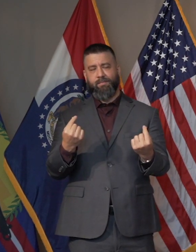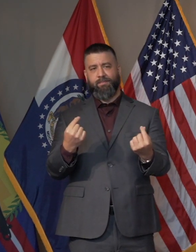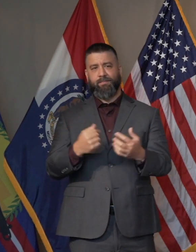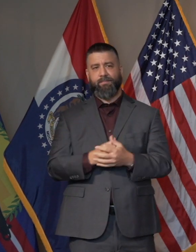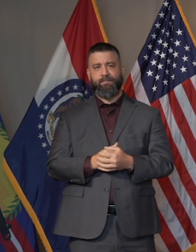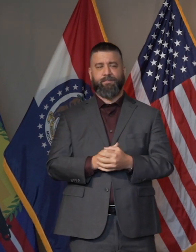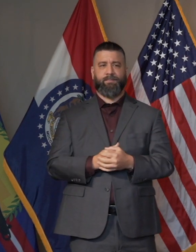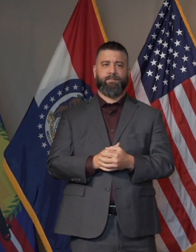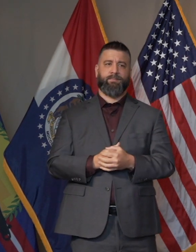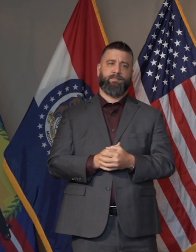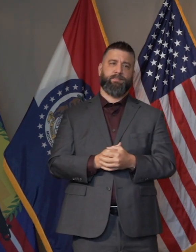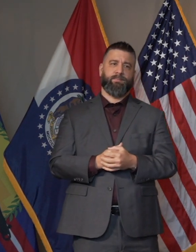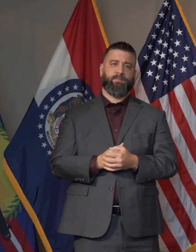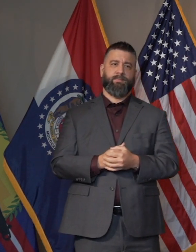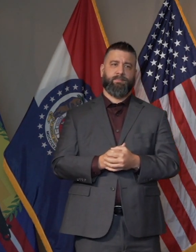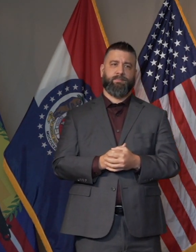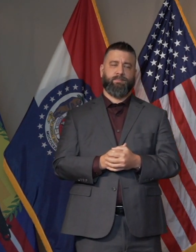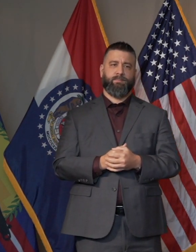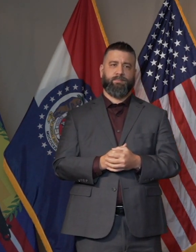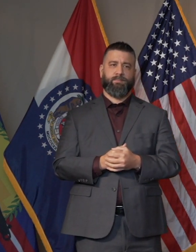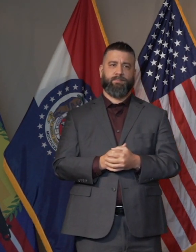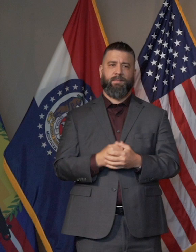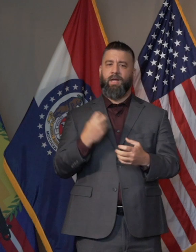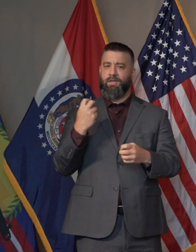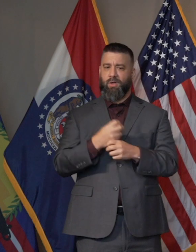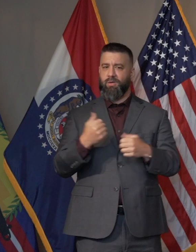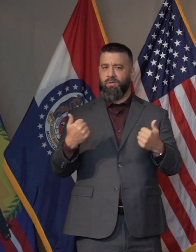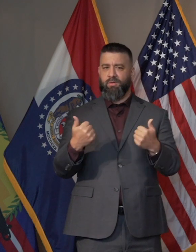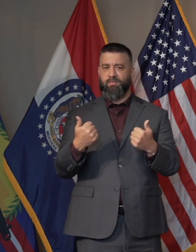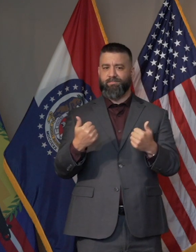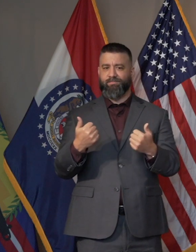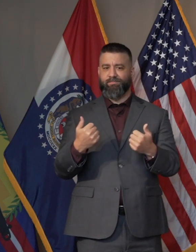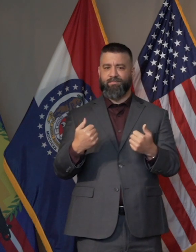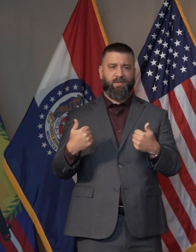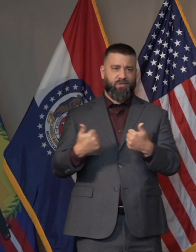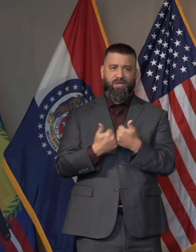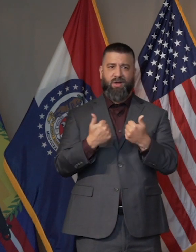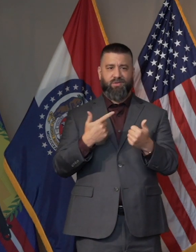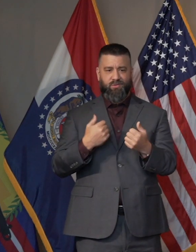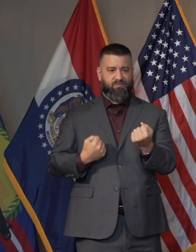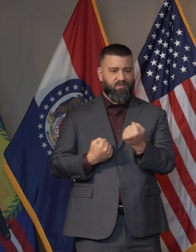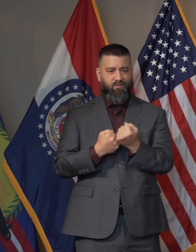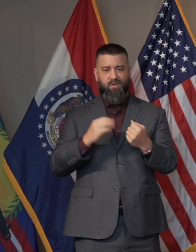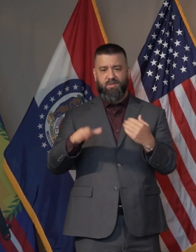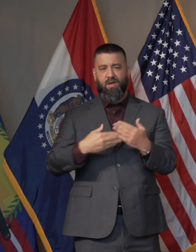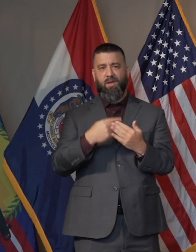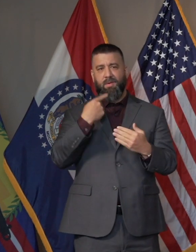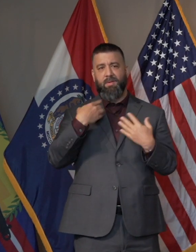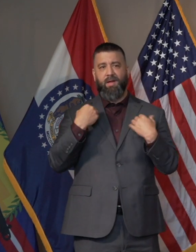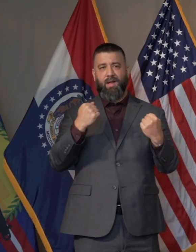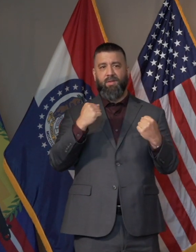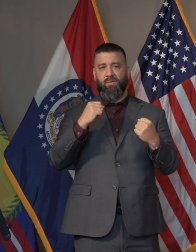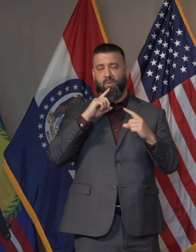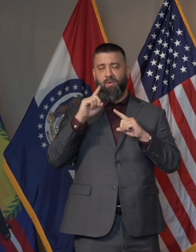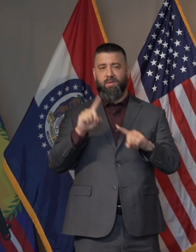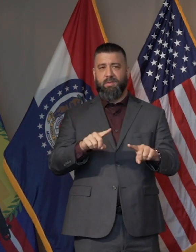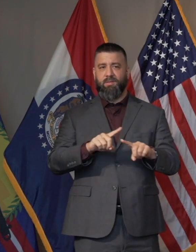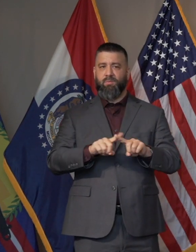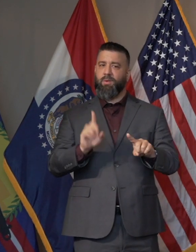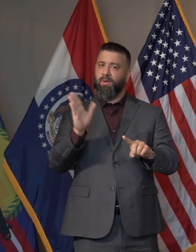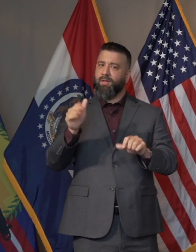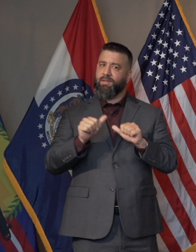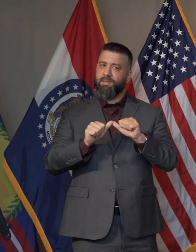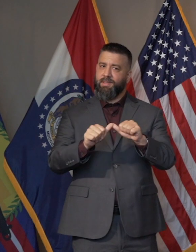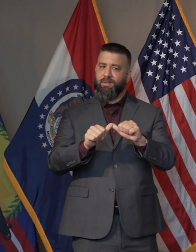There's certainly challenges in enforcing any of our public health orders. We've worked through those challenges and we will continue to work through them. The